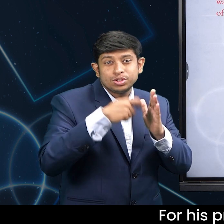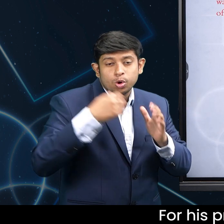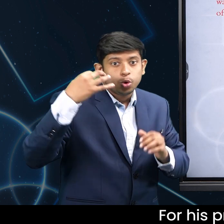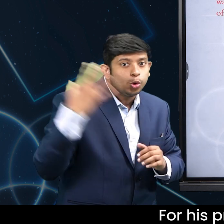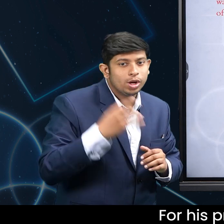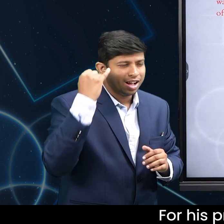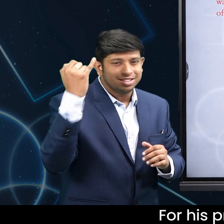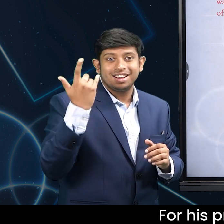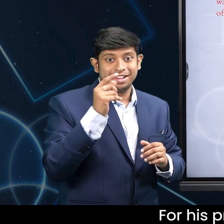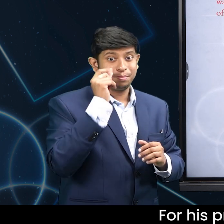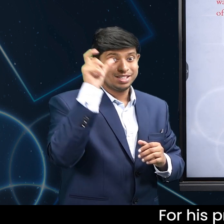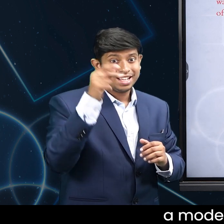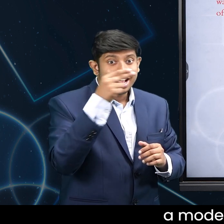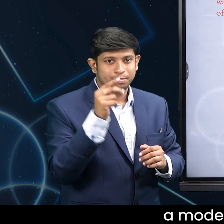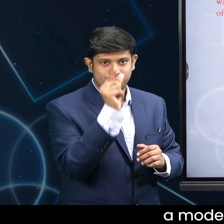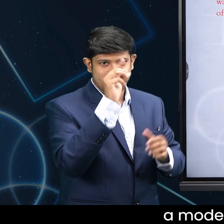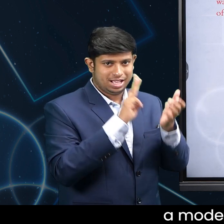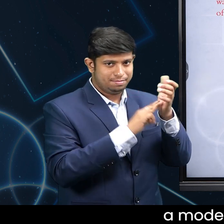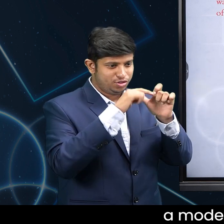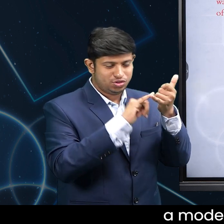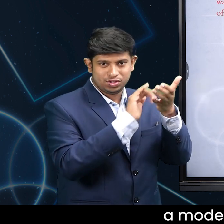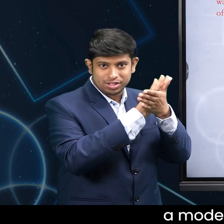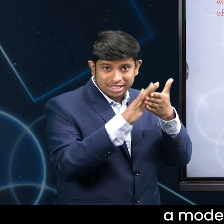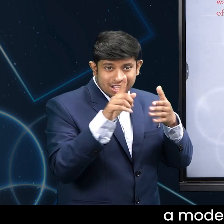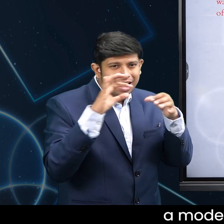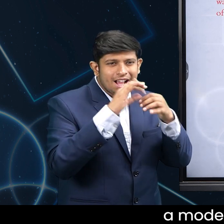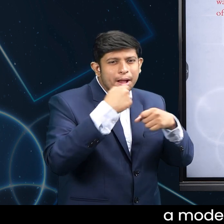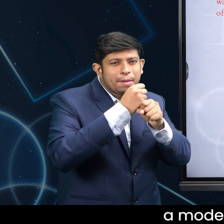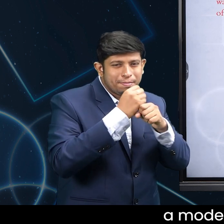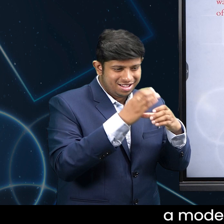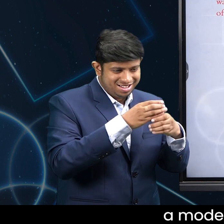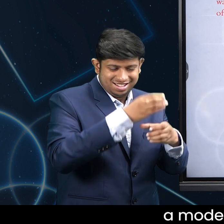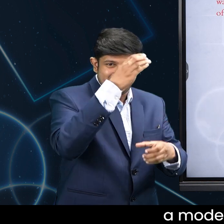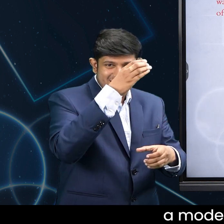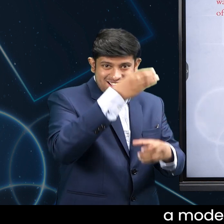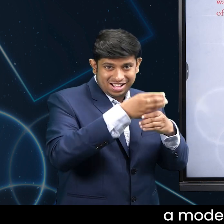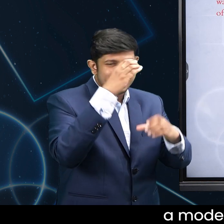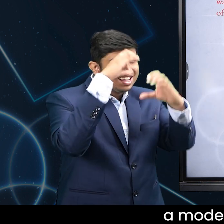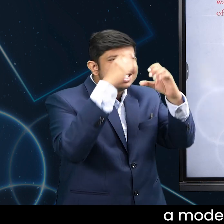project, Umesh had to construct a model of a cylindrical kaleidoscope.